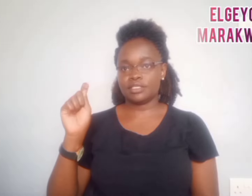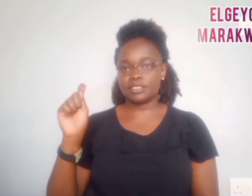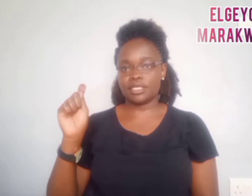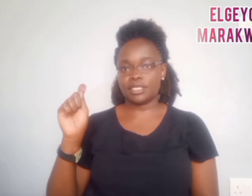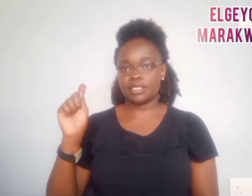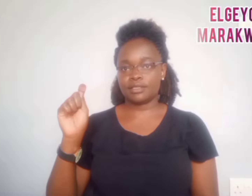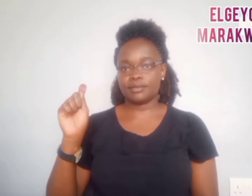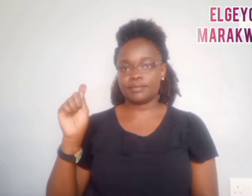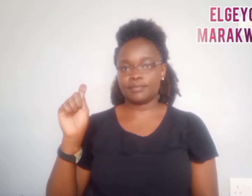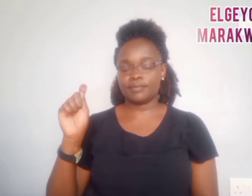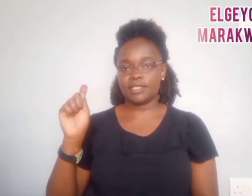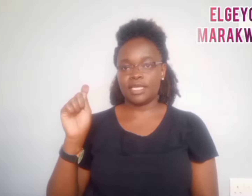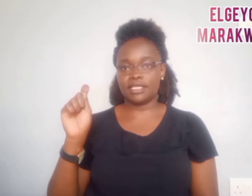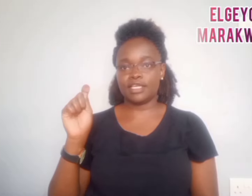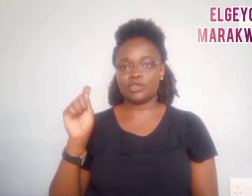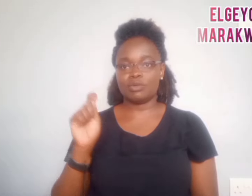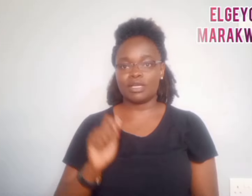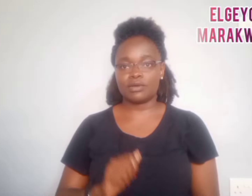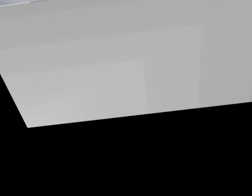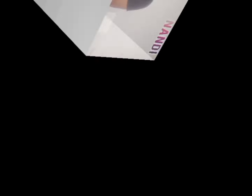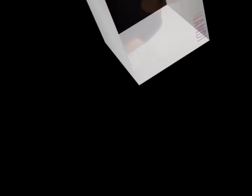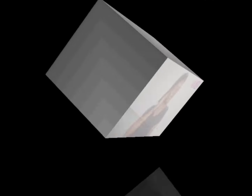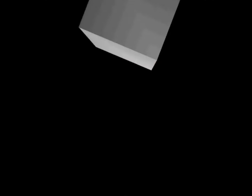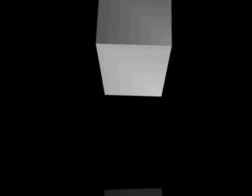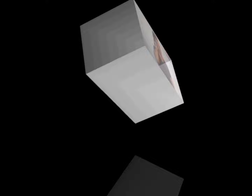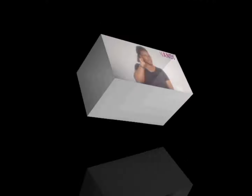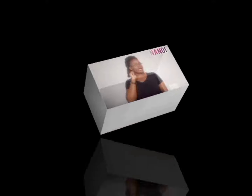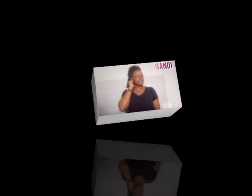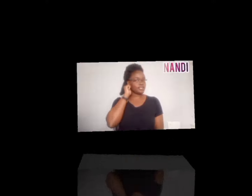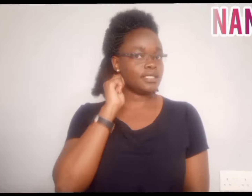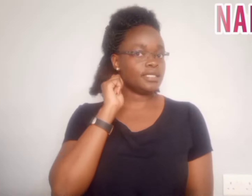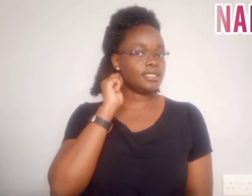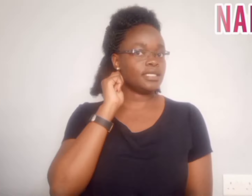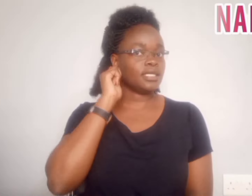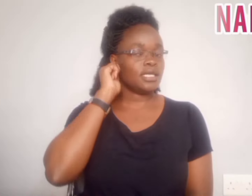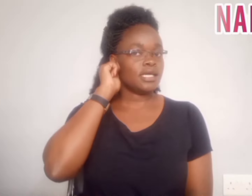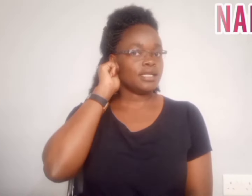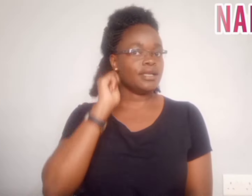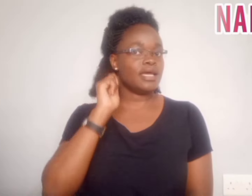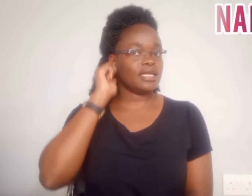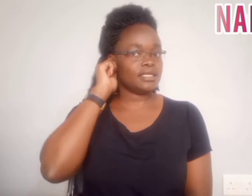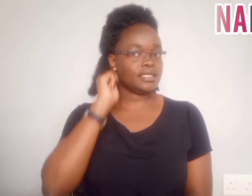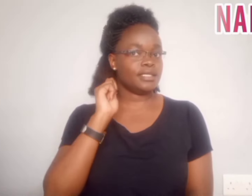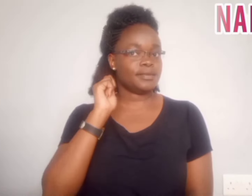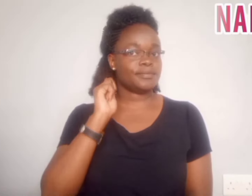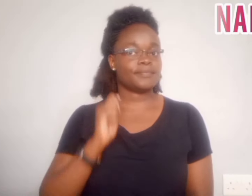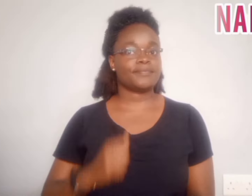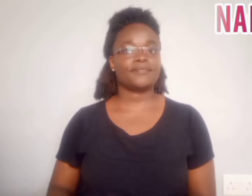T. Elgeyo Marakwet. Nandi. Nandi.